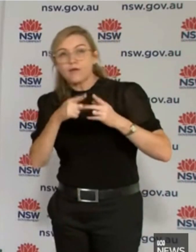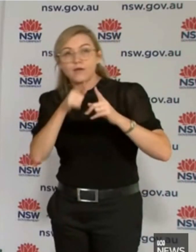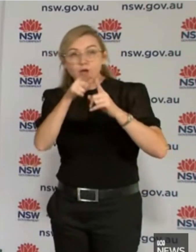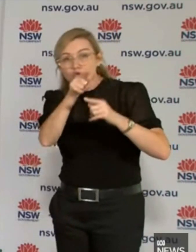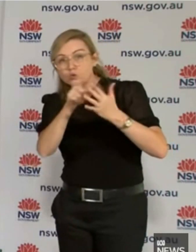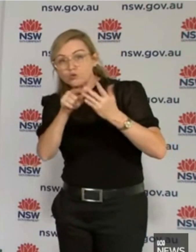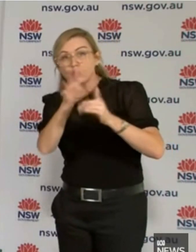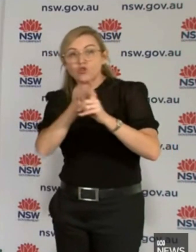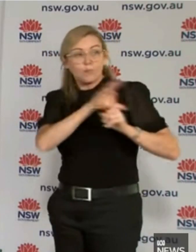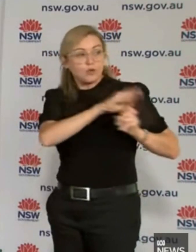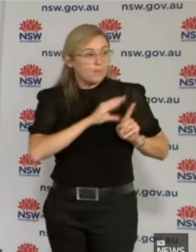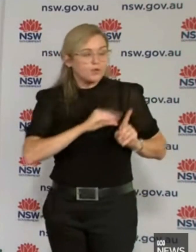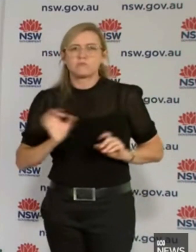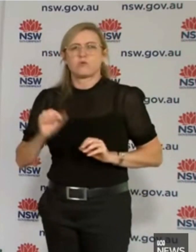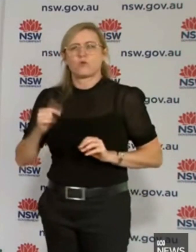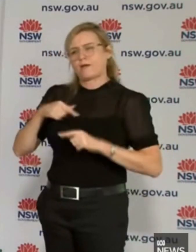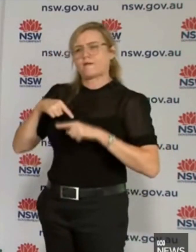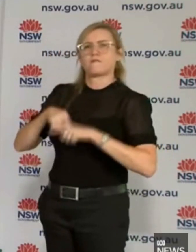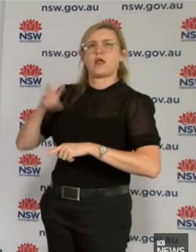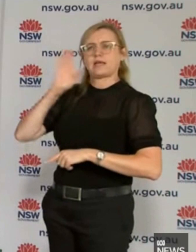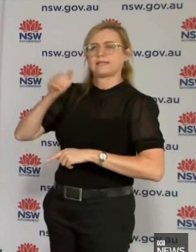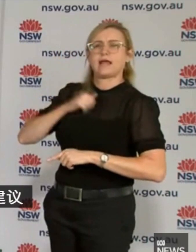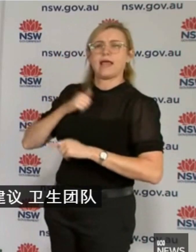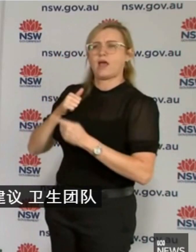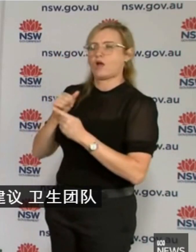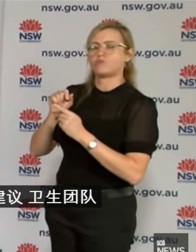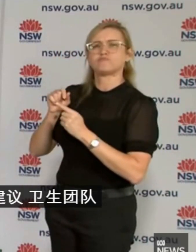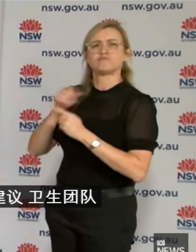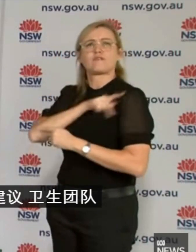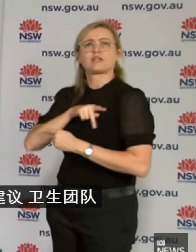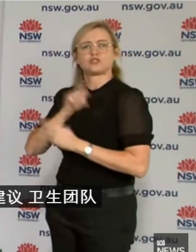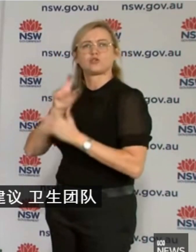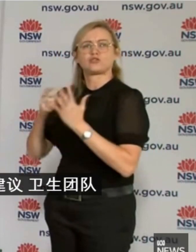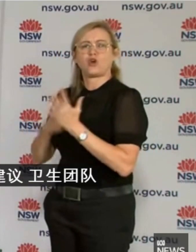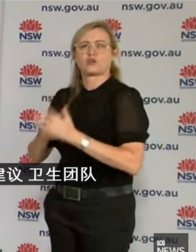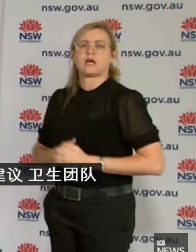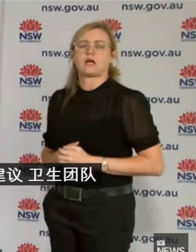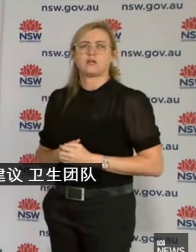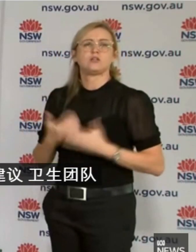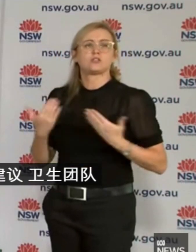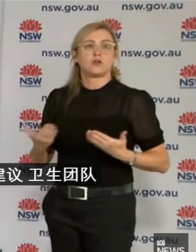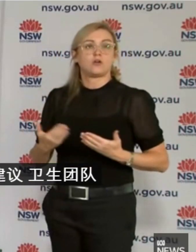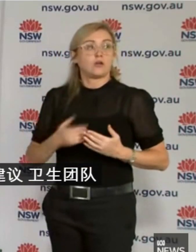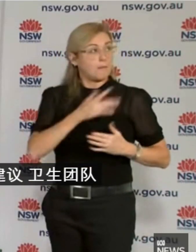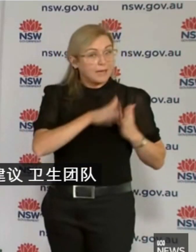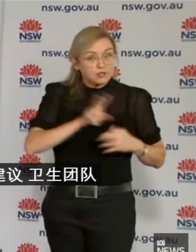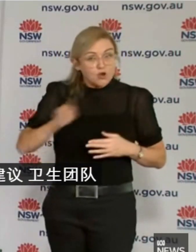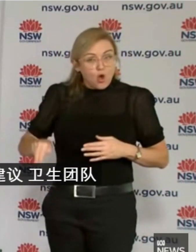health advice we get from our Chief Health Officer and her team and the broader health team. So at this point, well, no,